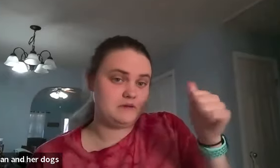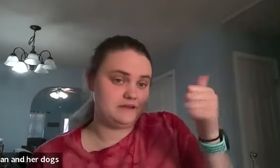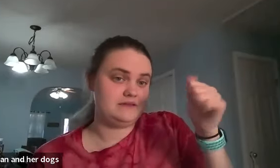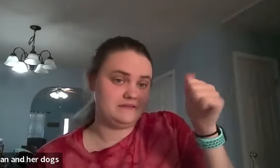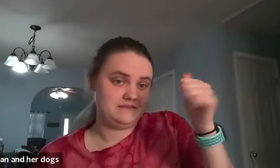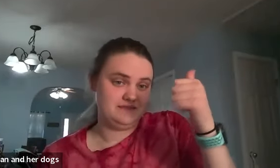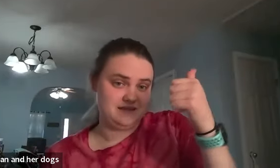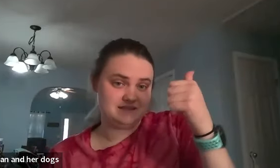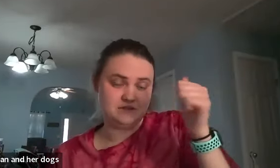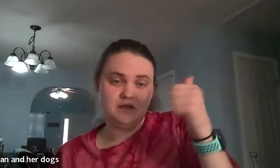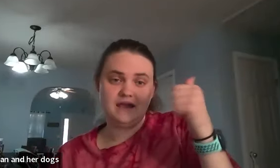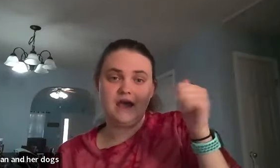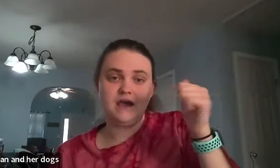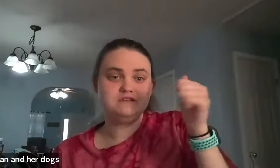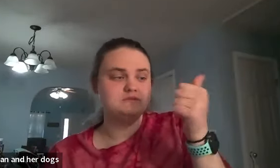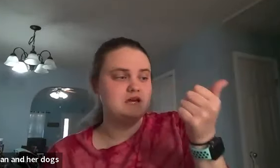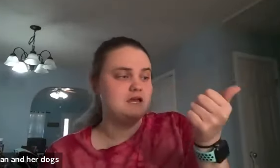can this. So like, yes,